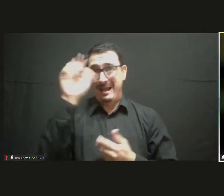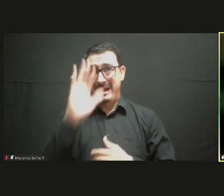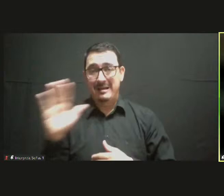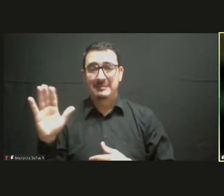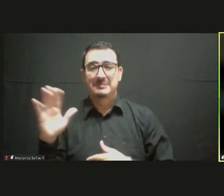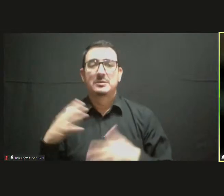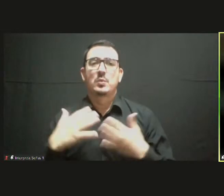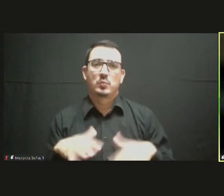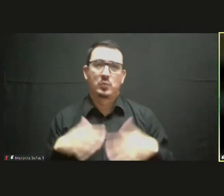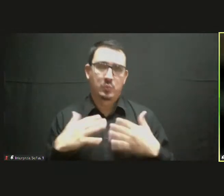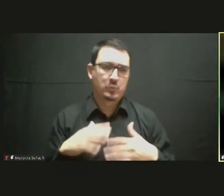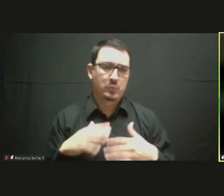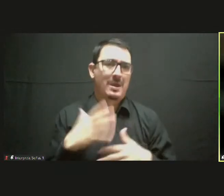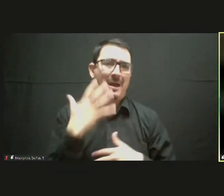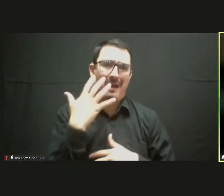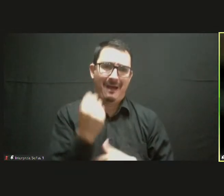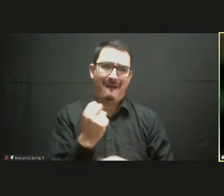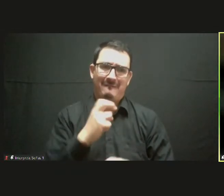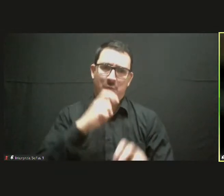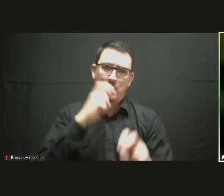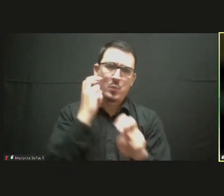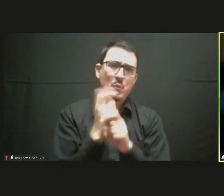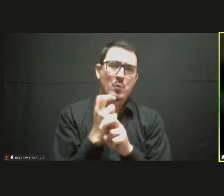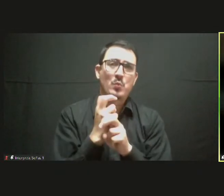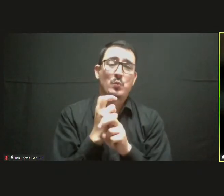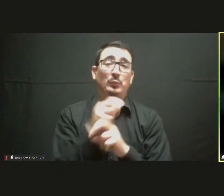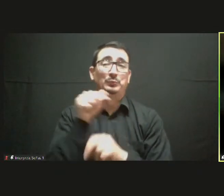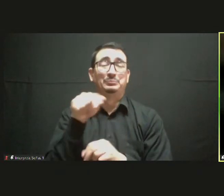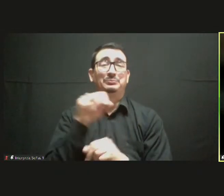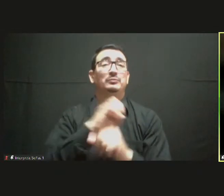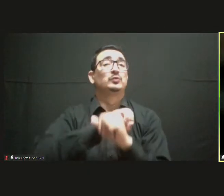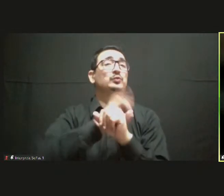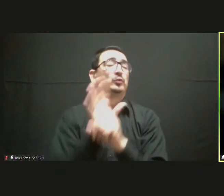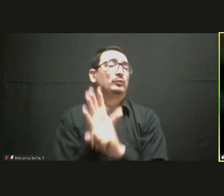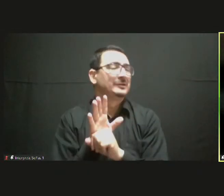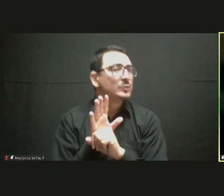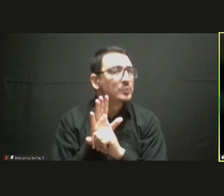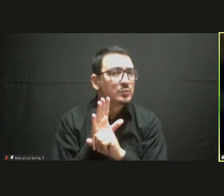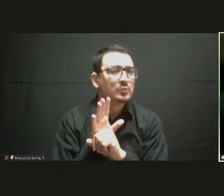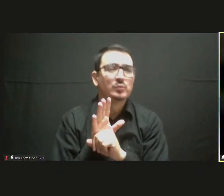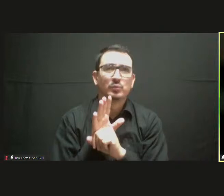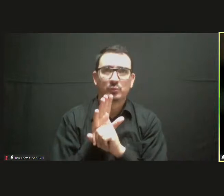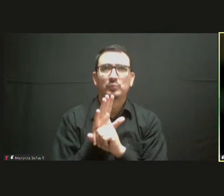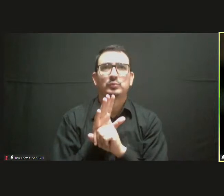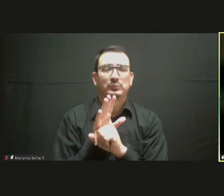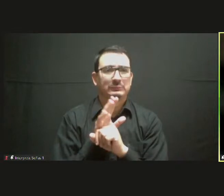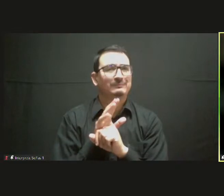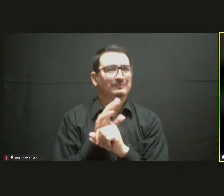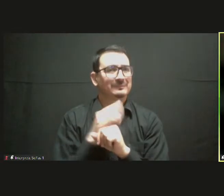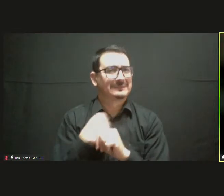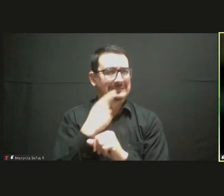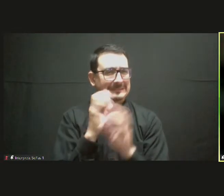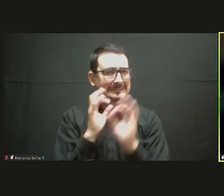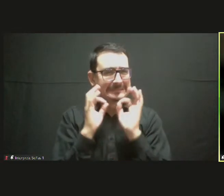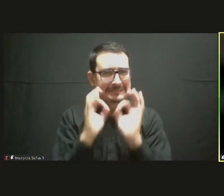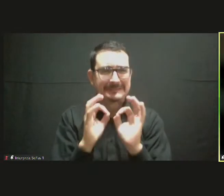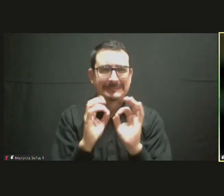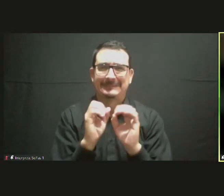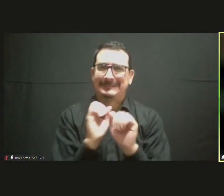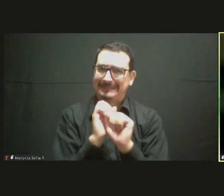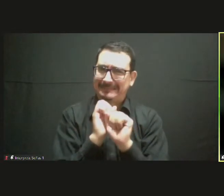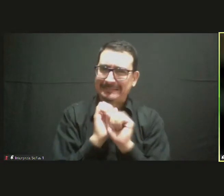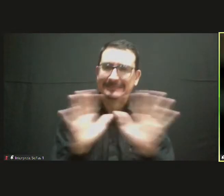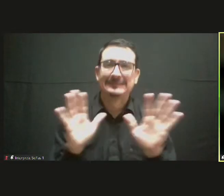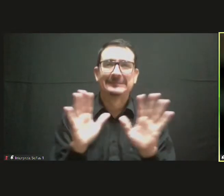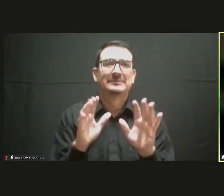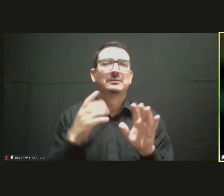has highlighted so clearly the dependencies and the vulnerabilities that